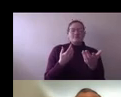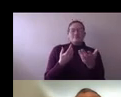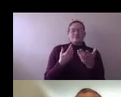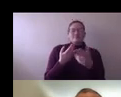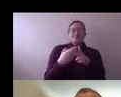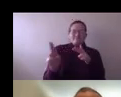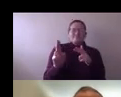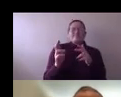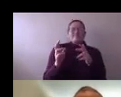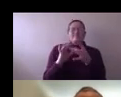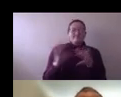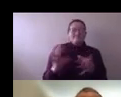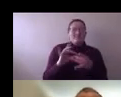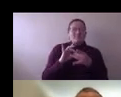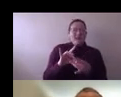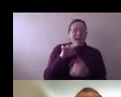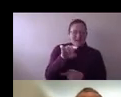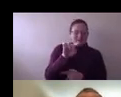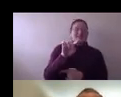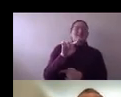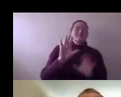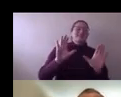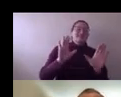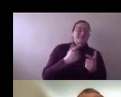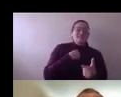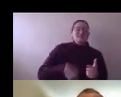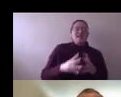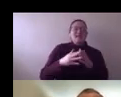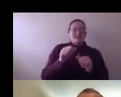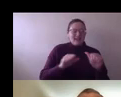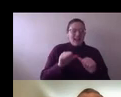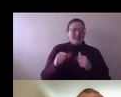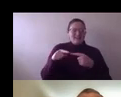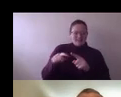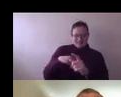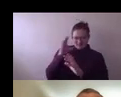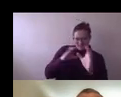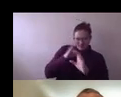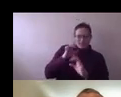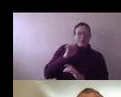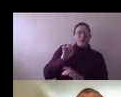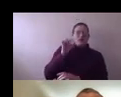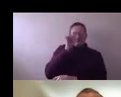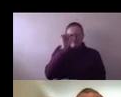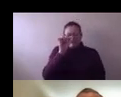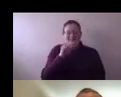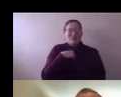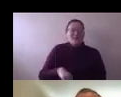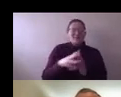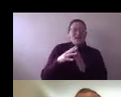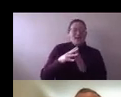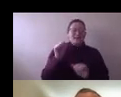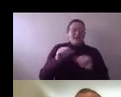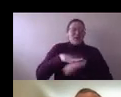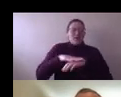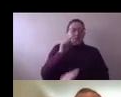group of Chinese American scientists featured in when I did a search on Chinese American scientists in Google. So here